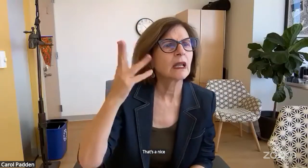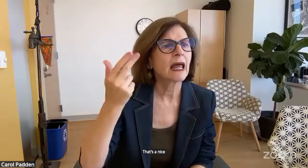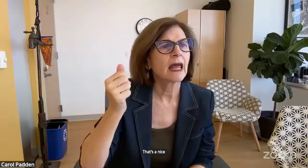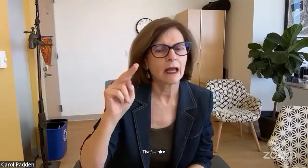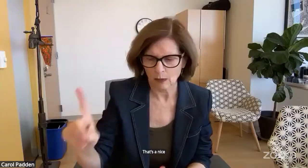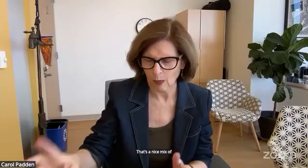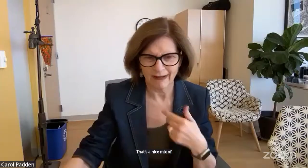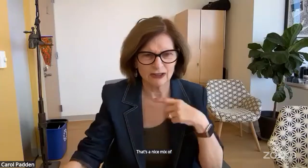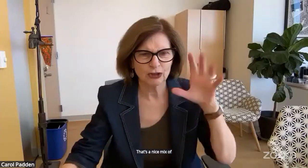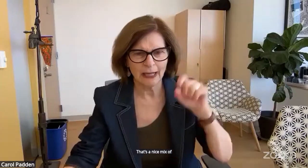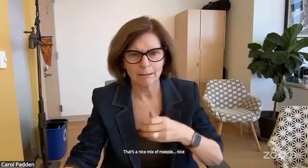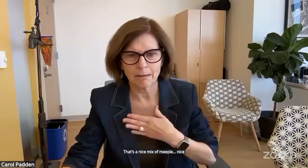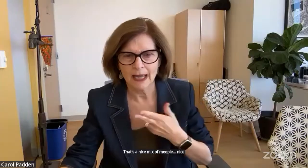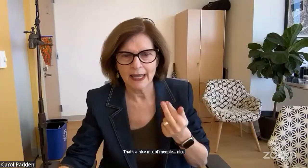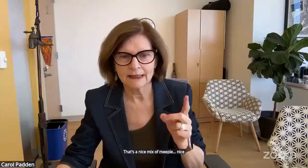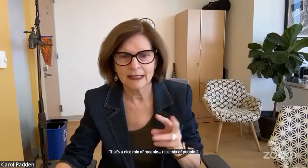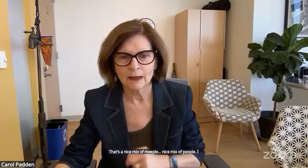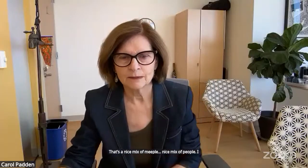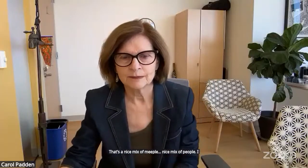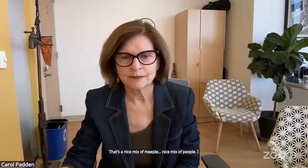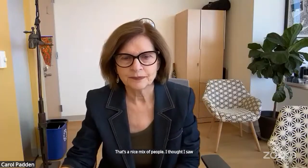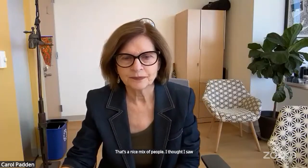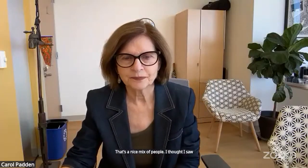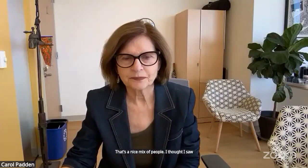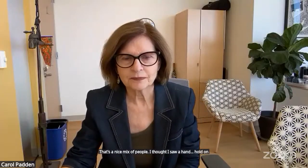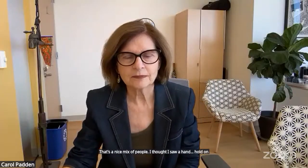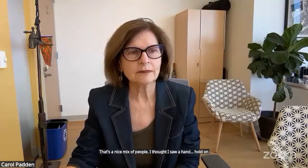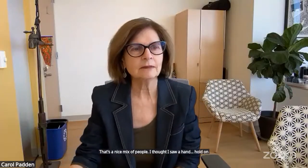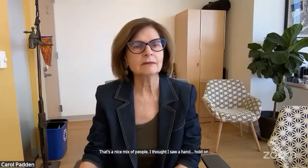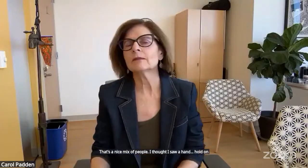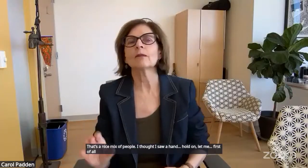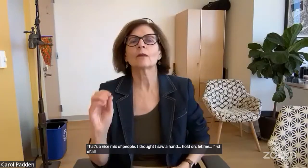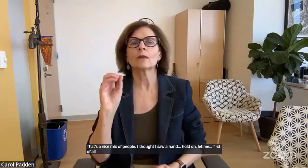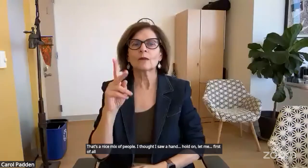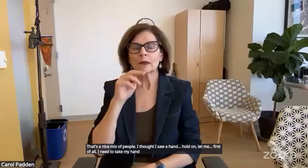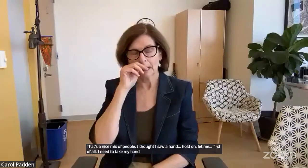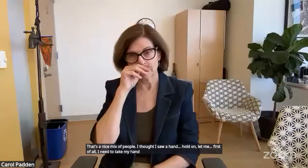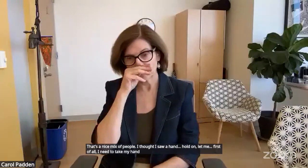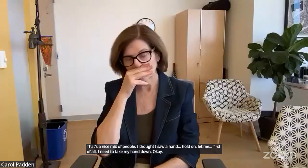people. Nice mix of people. I thought I saw a hand. Hold on, first of all, I need to take my hand down. Okay.